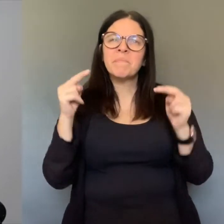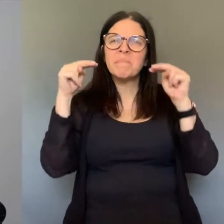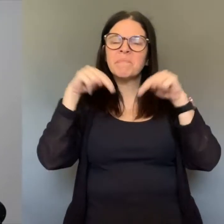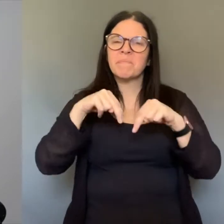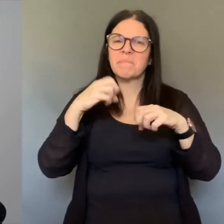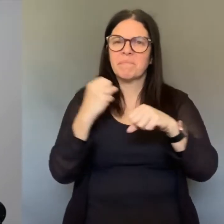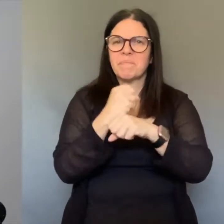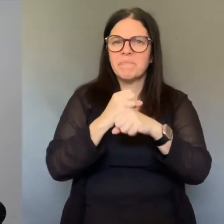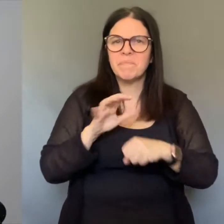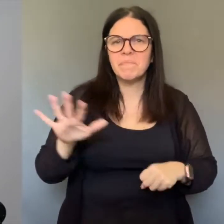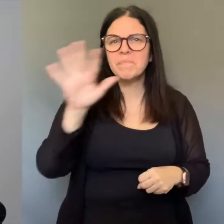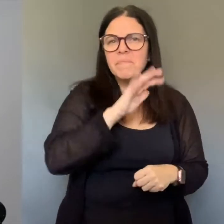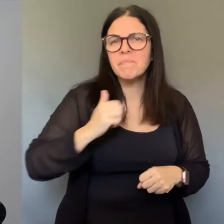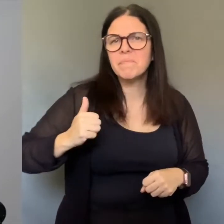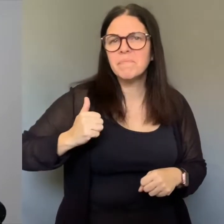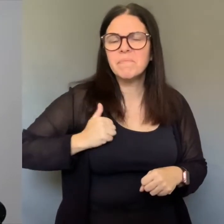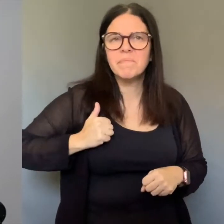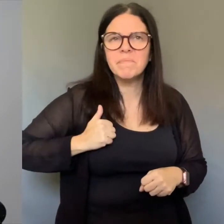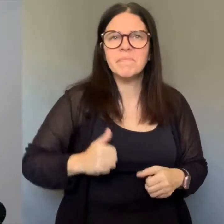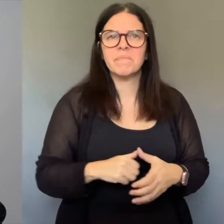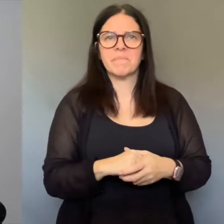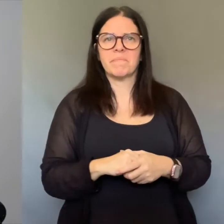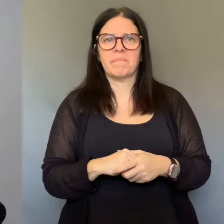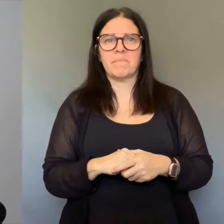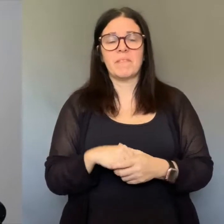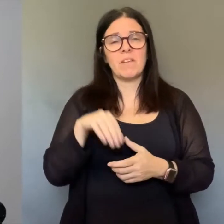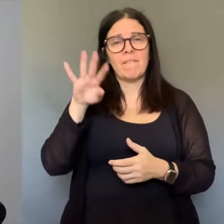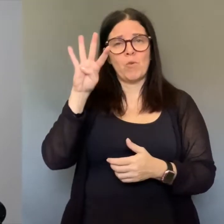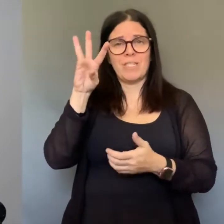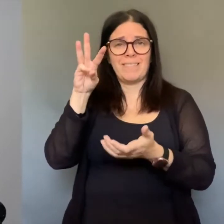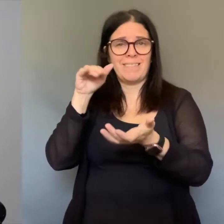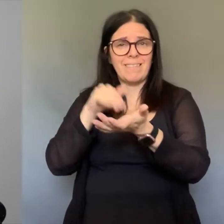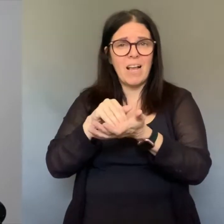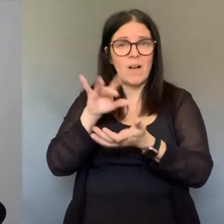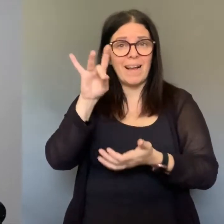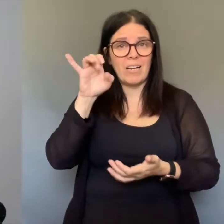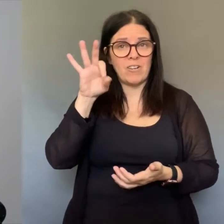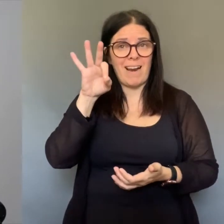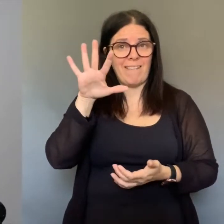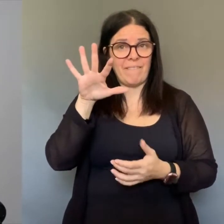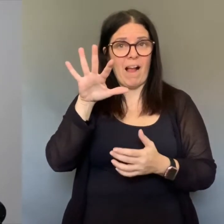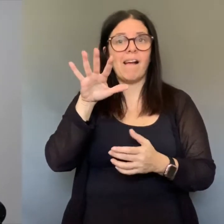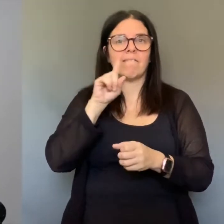I will now share the most current case counts. There are